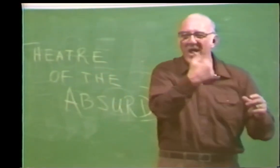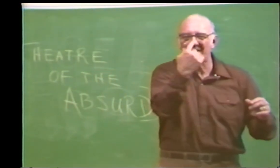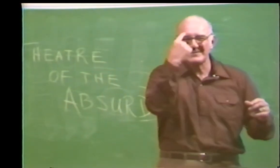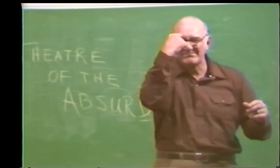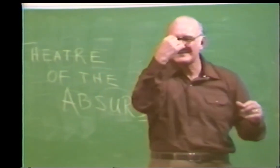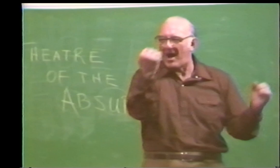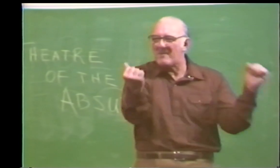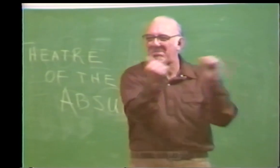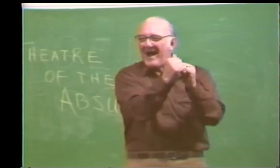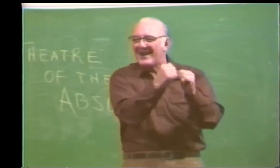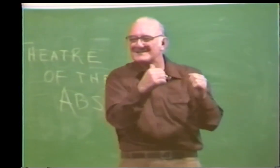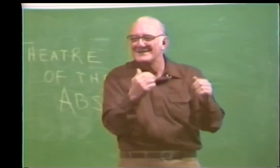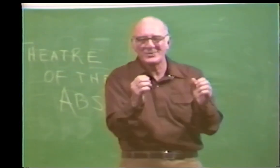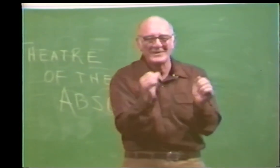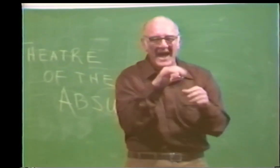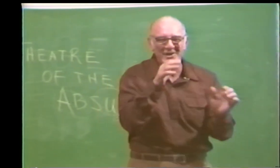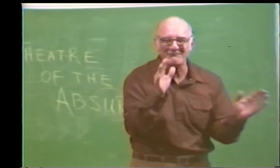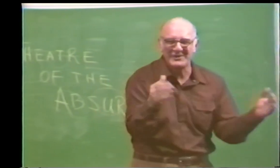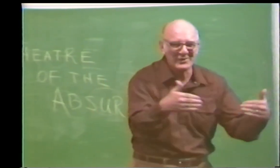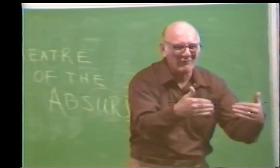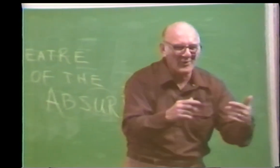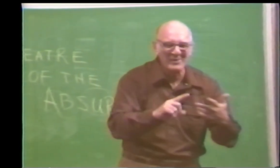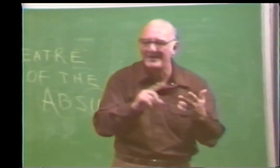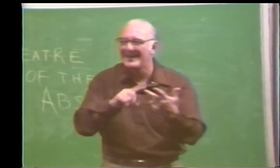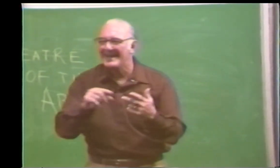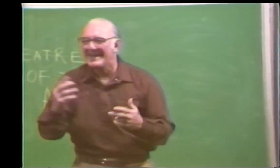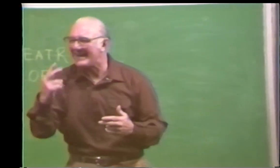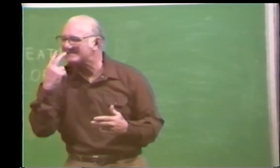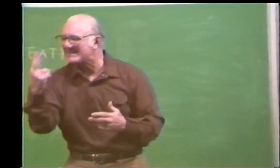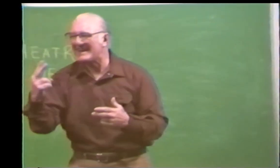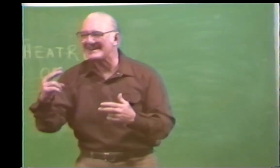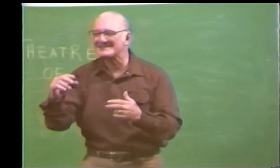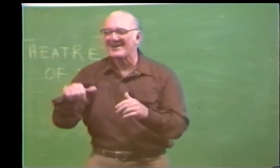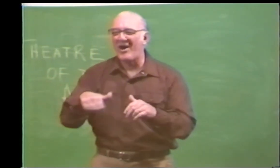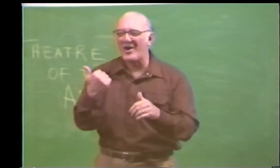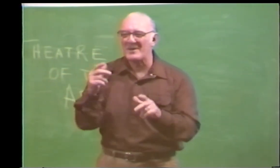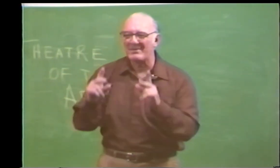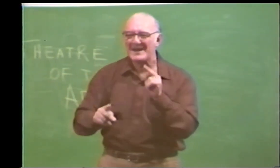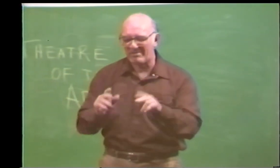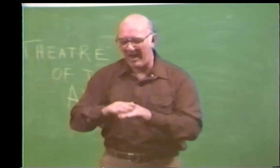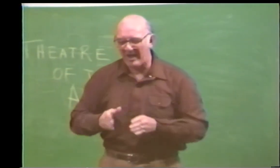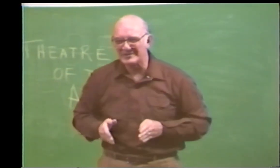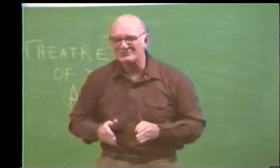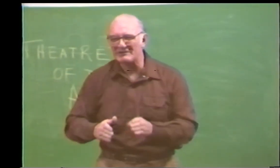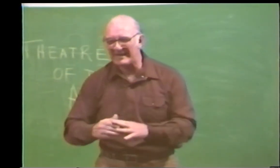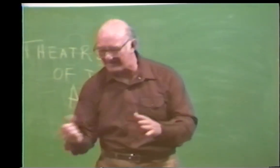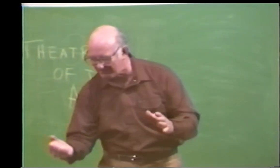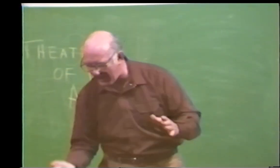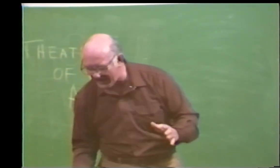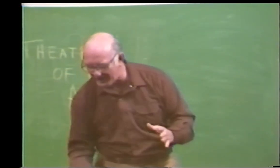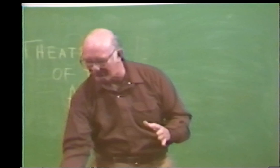other dumbbells together in the room. He sees other people on the street playing